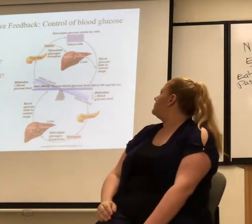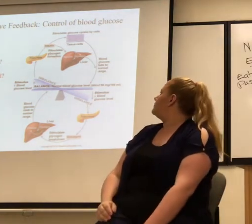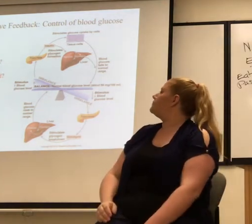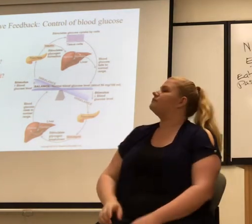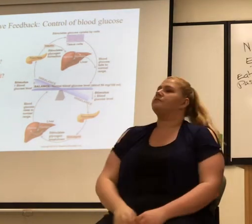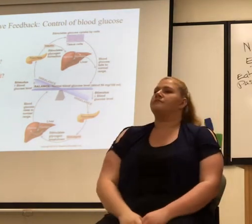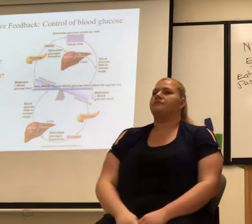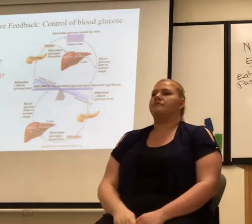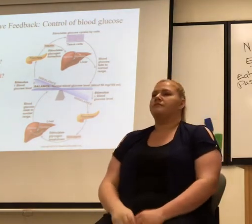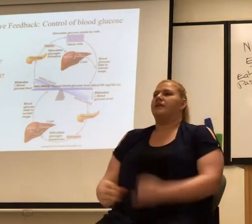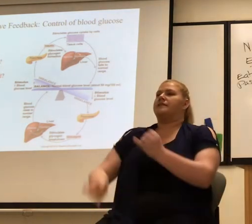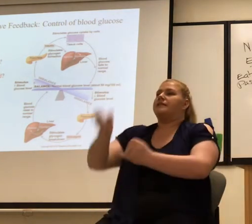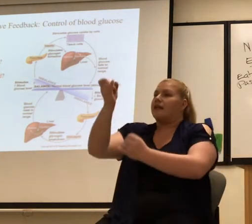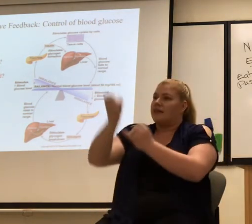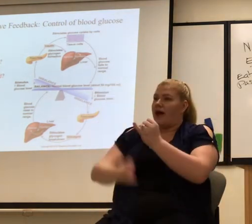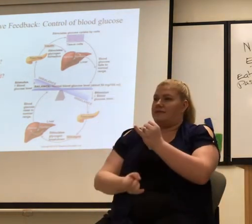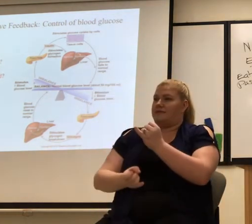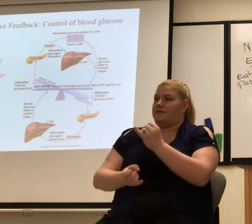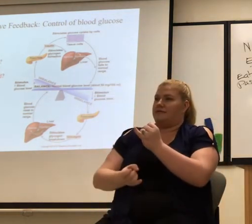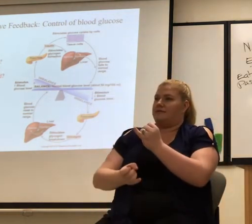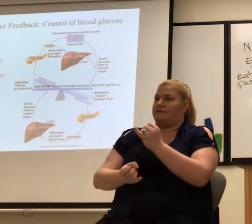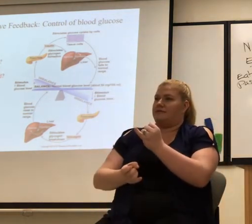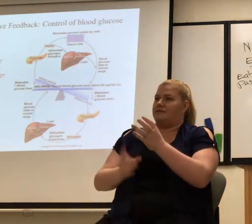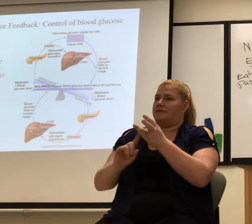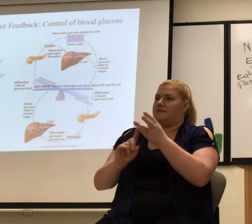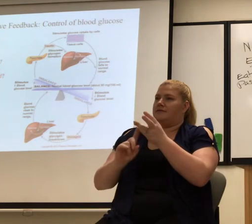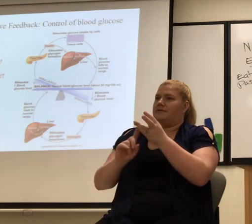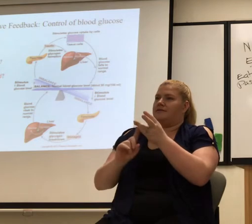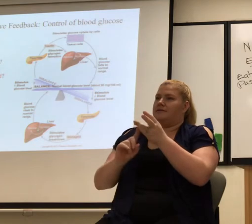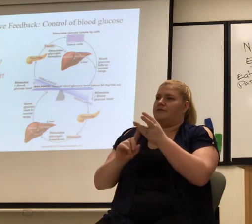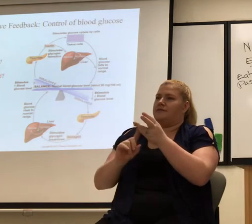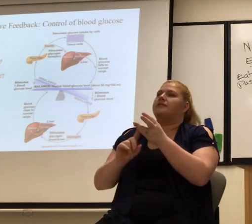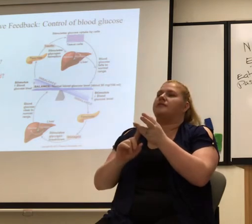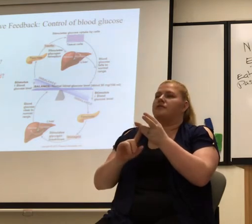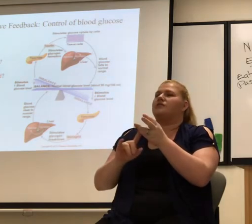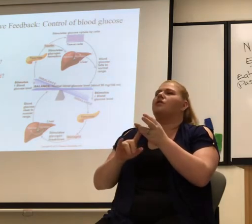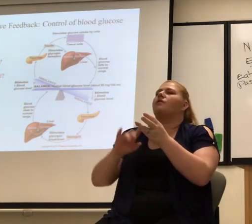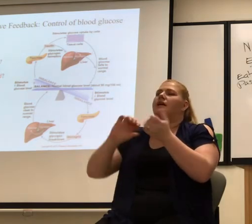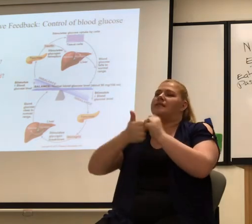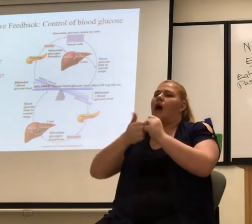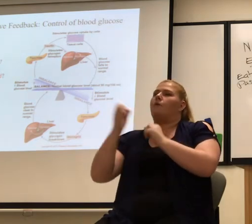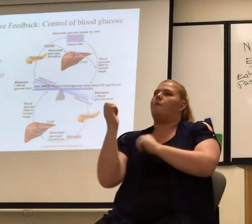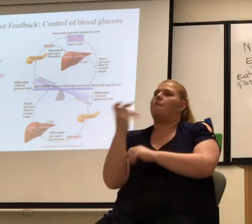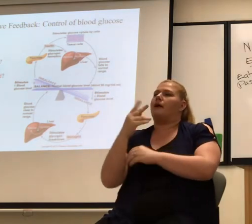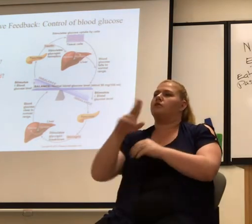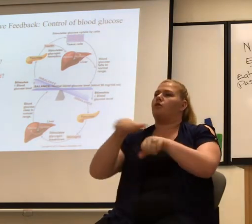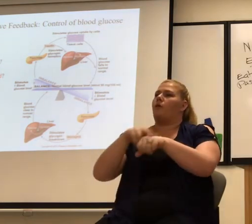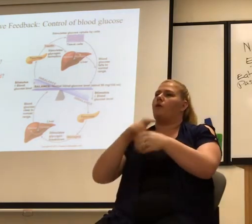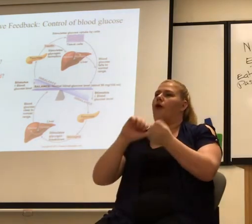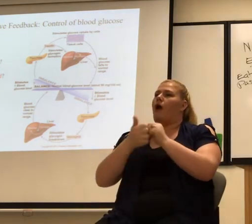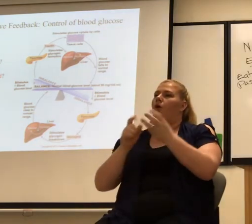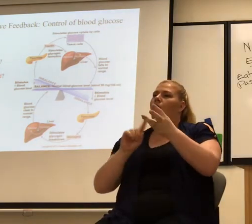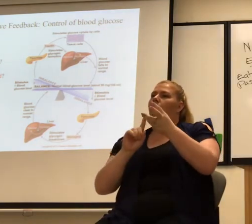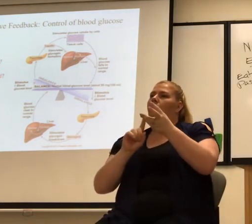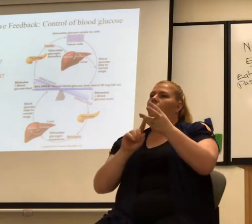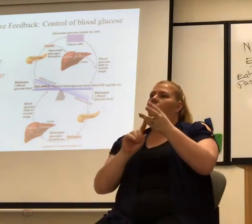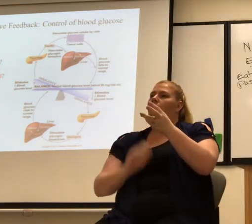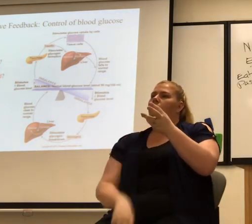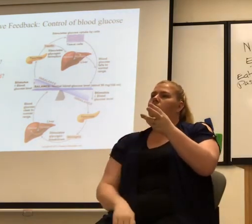So let's pretend that there's, let's not pretend this is what really happens. There are